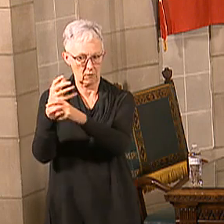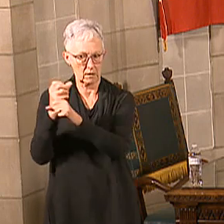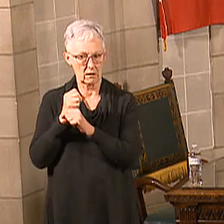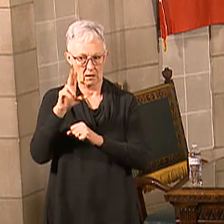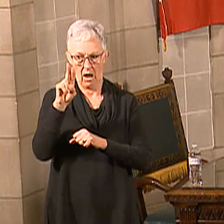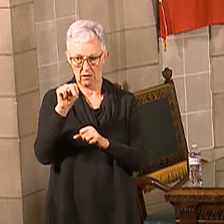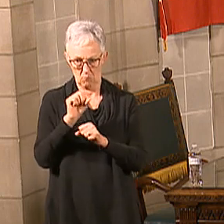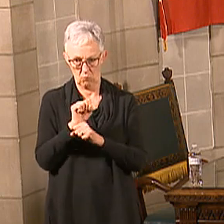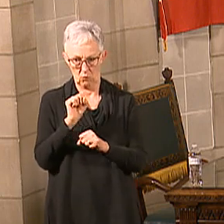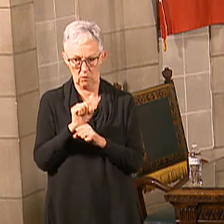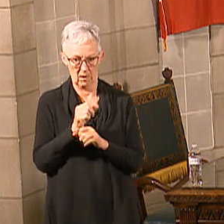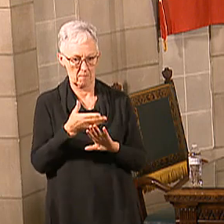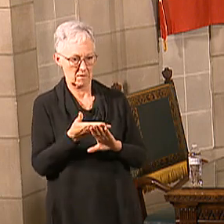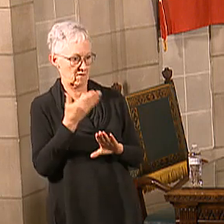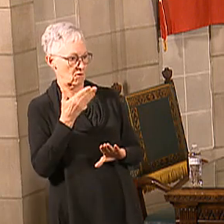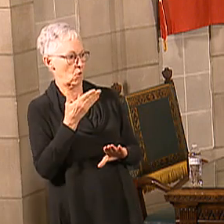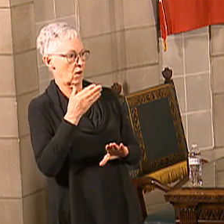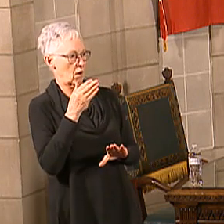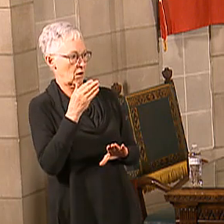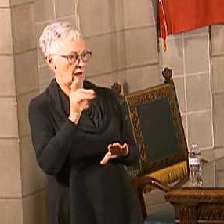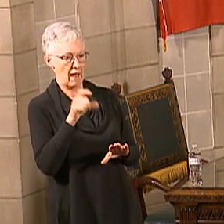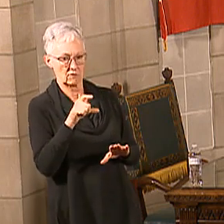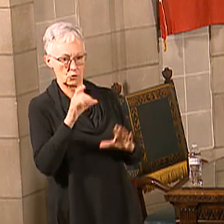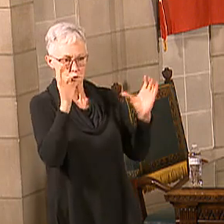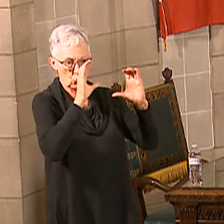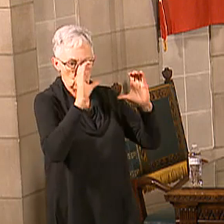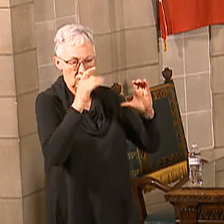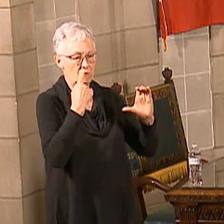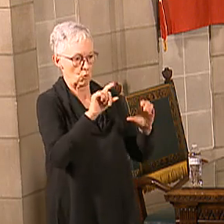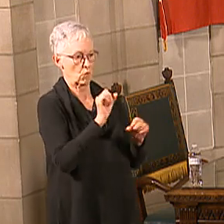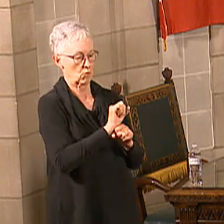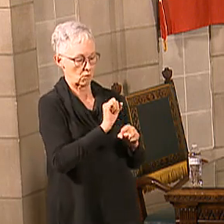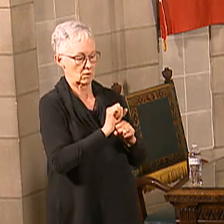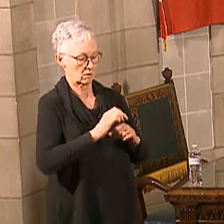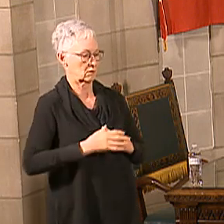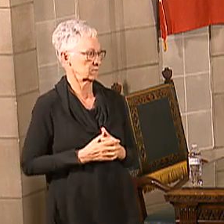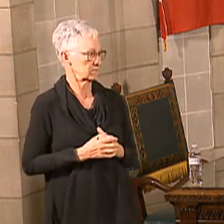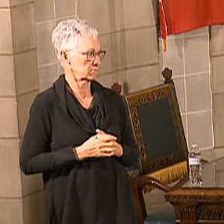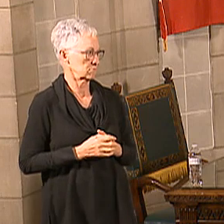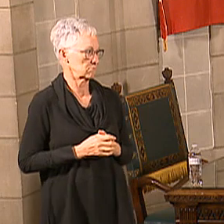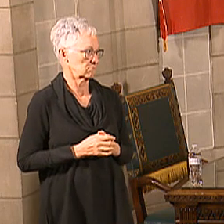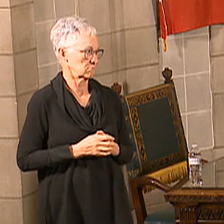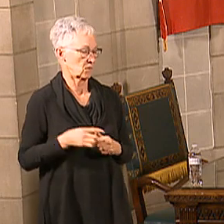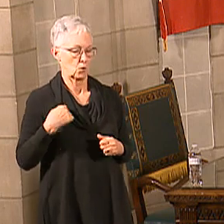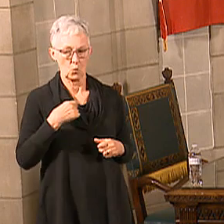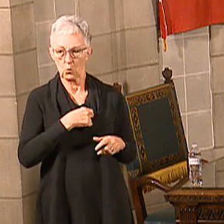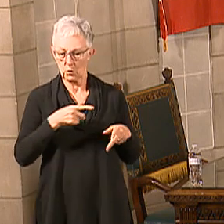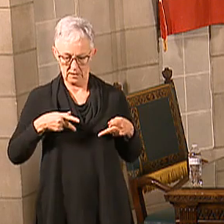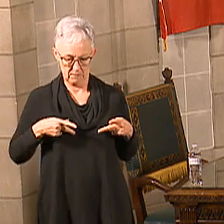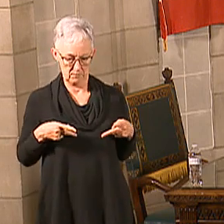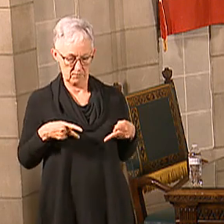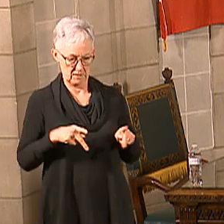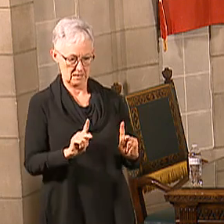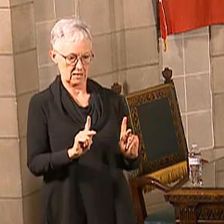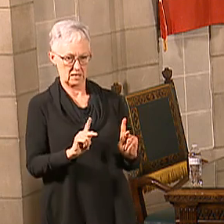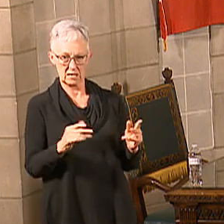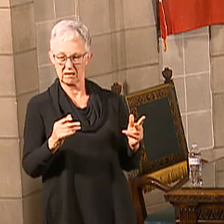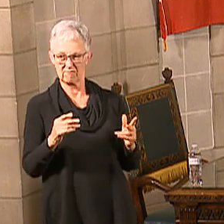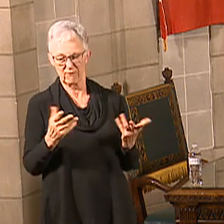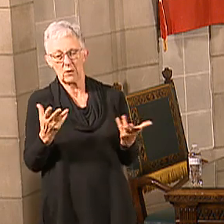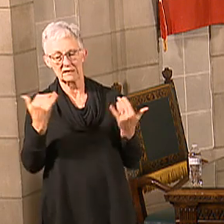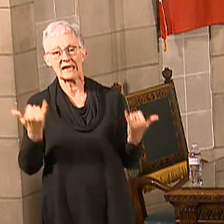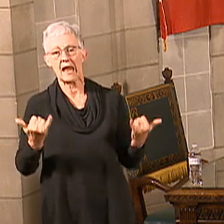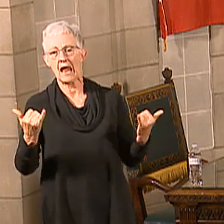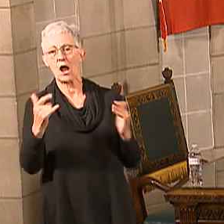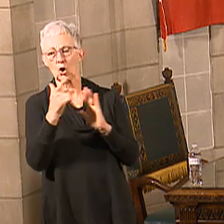couple of the changes which the Governor has underlined is we've allowed under current statute, if you